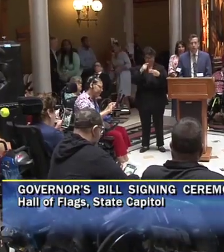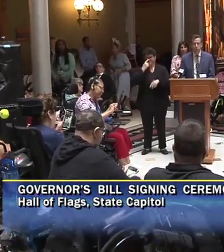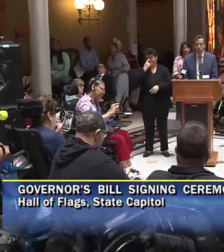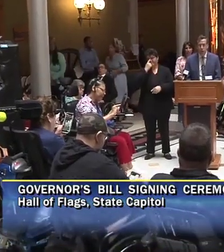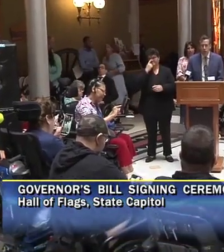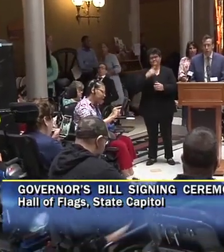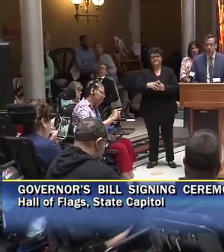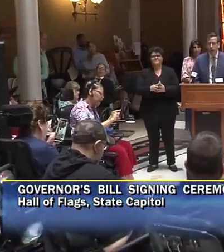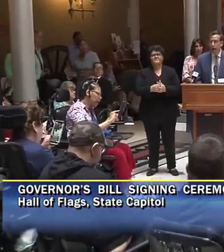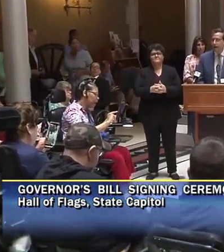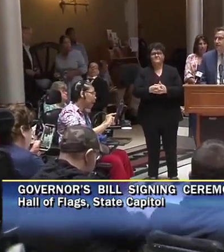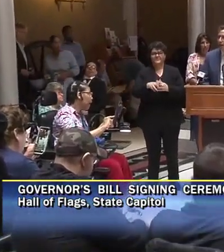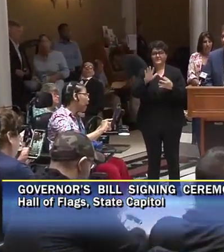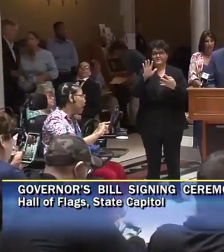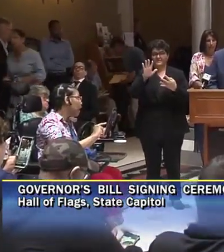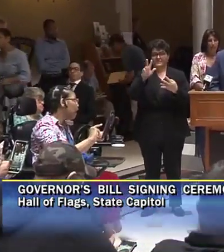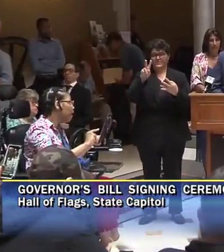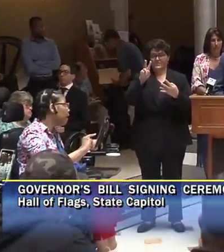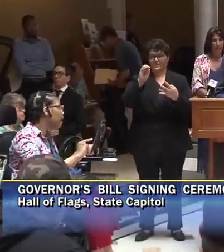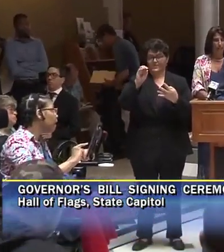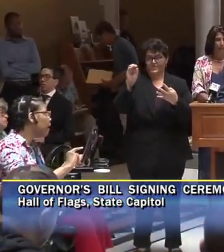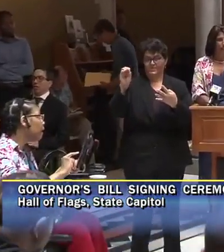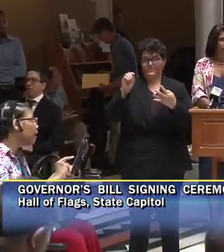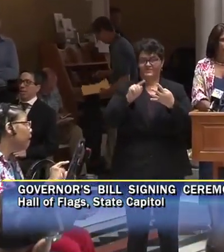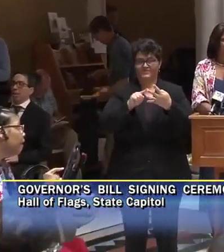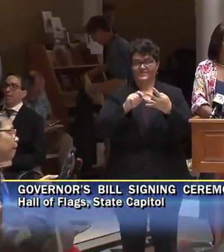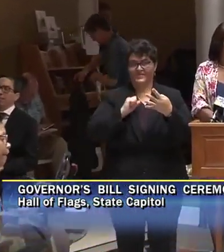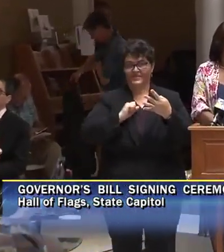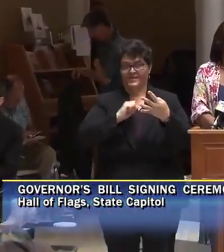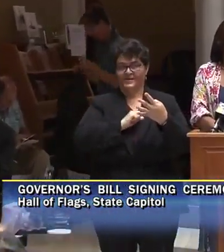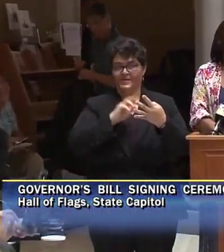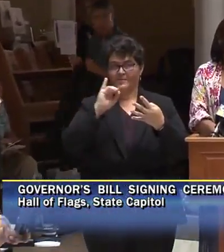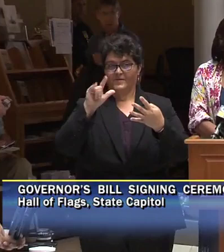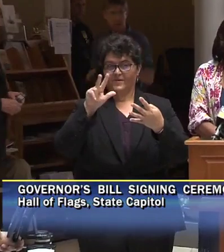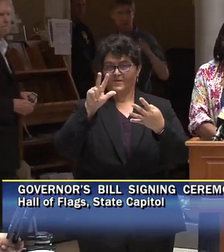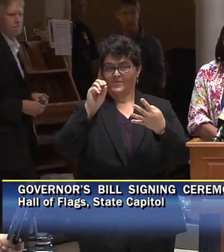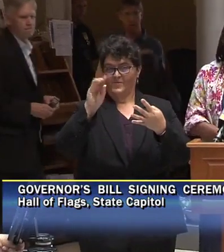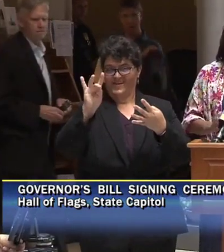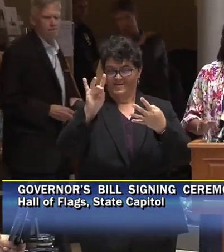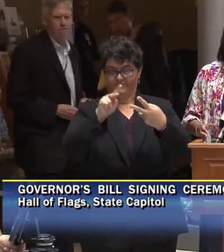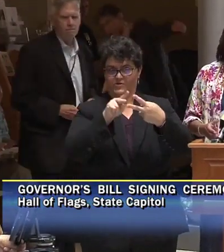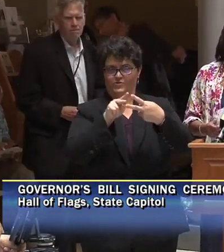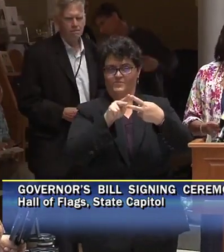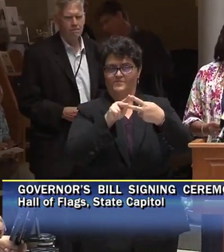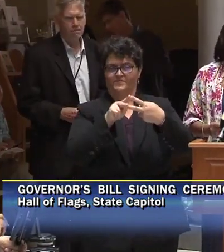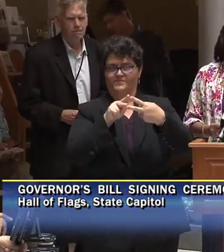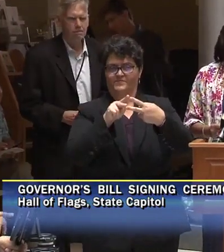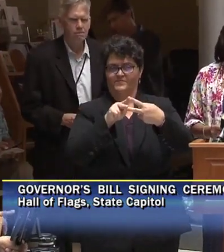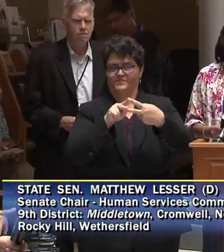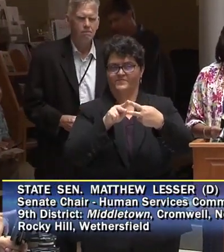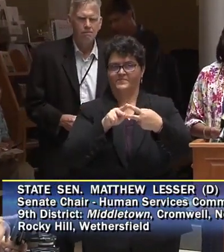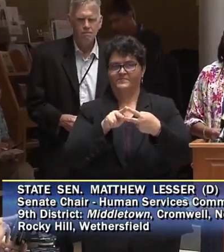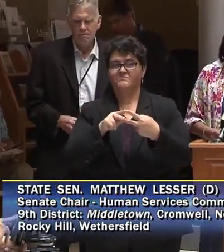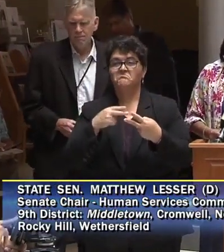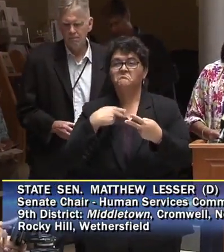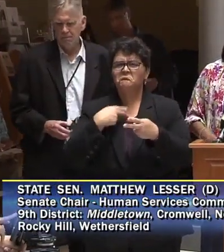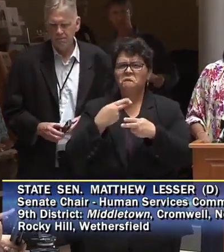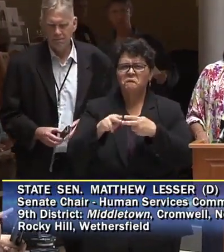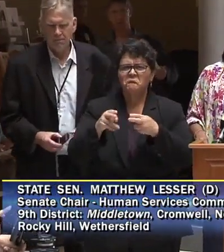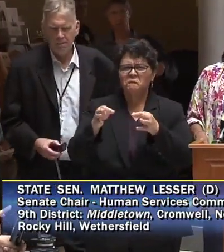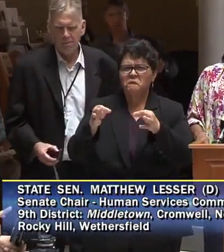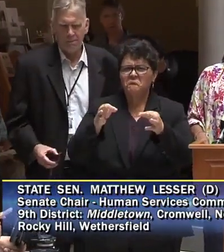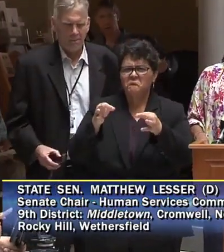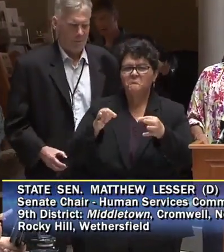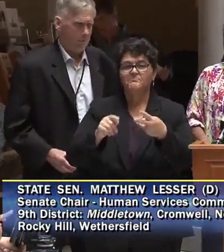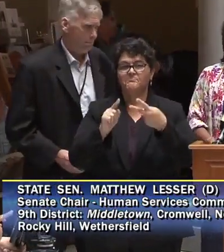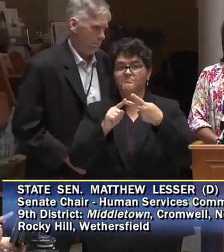Bill 5200 and Senate Bill 308, the Wheelchair Task Force. And I'm going to speak just very briefly about Senate Bill